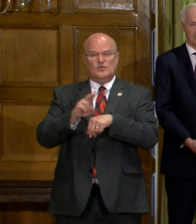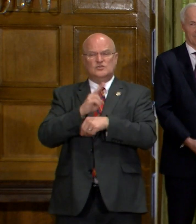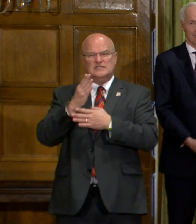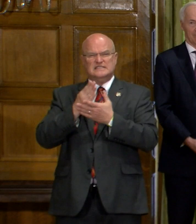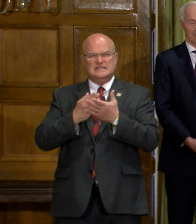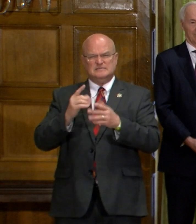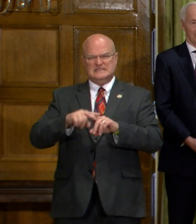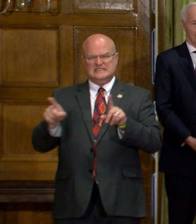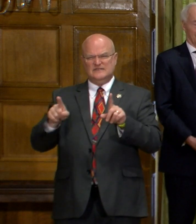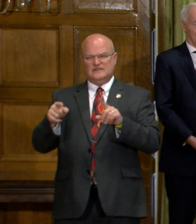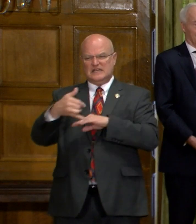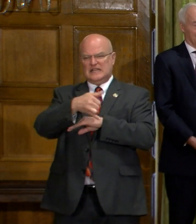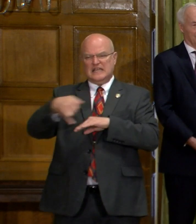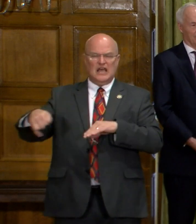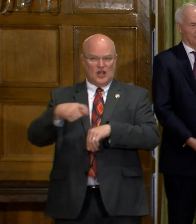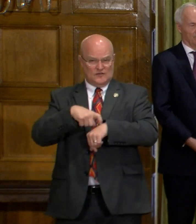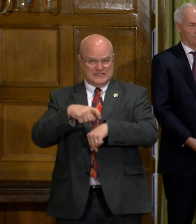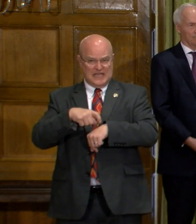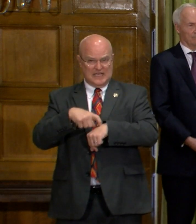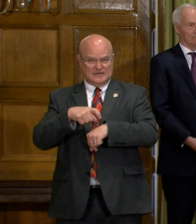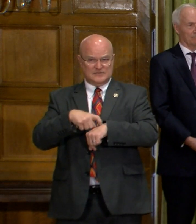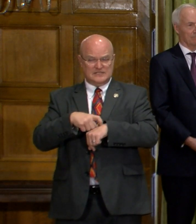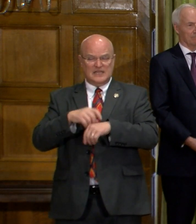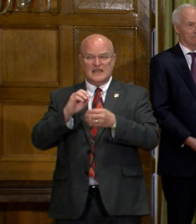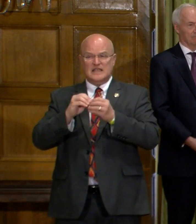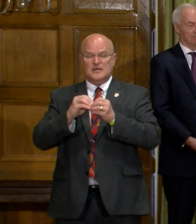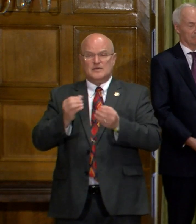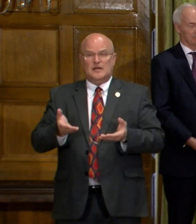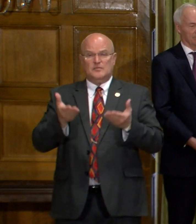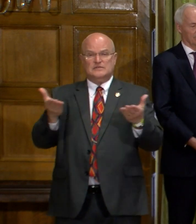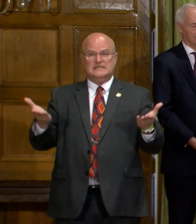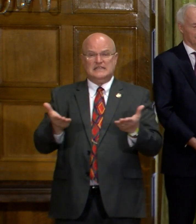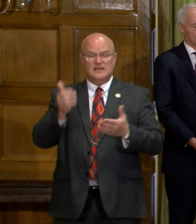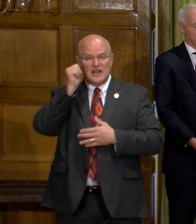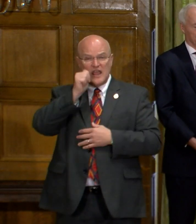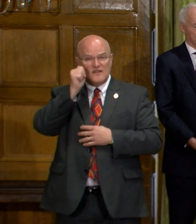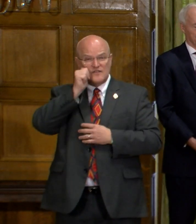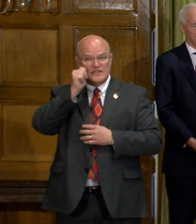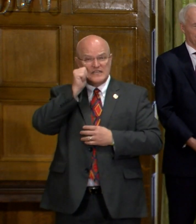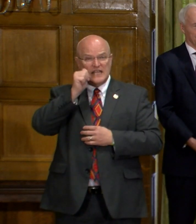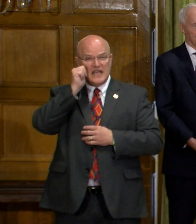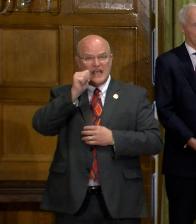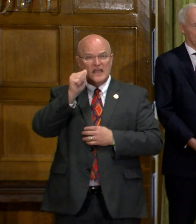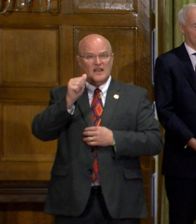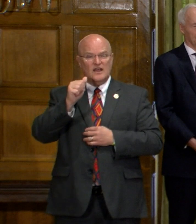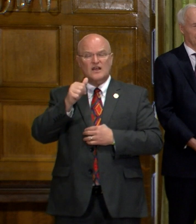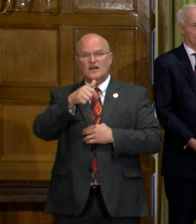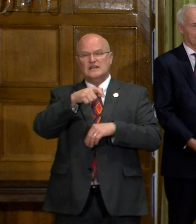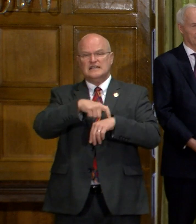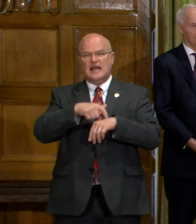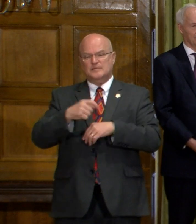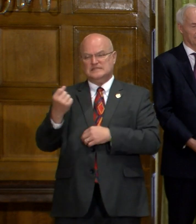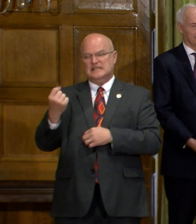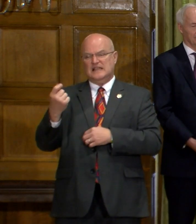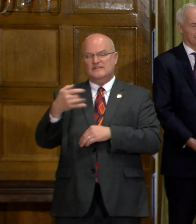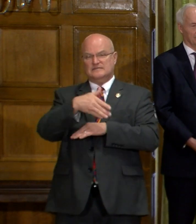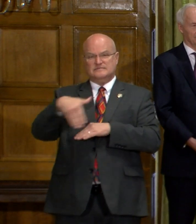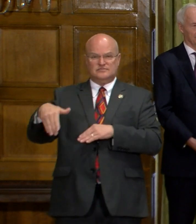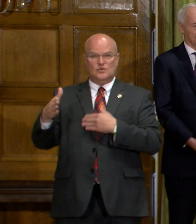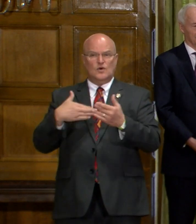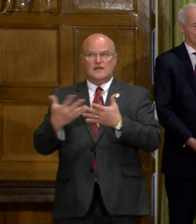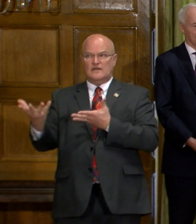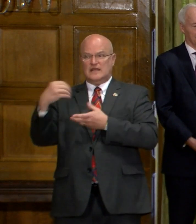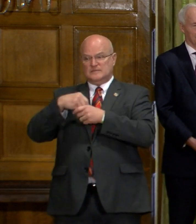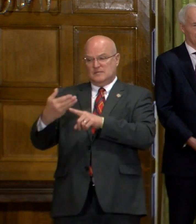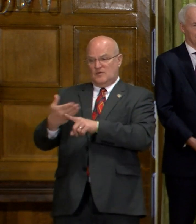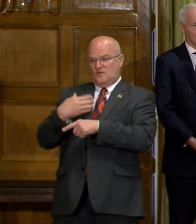using somewhat different cutoff times. The numbers that I present here every day Our cutoff time is 11 a.m. Whatever